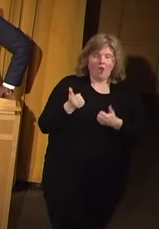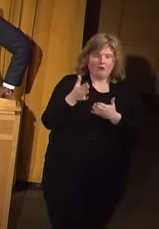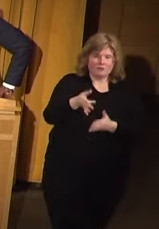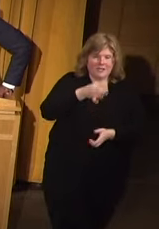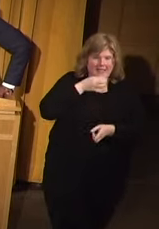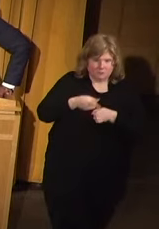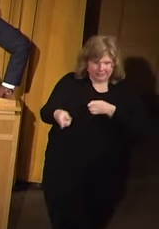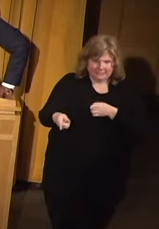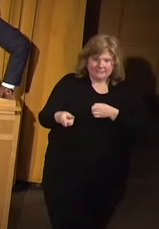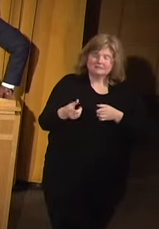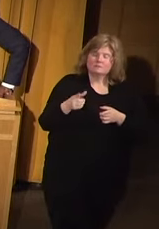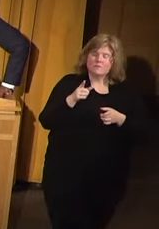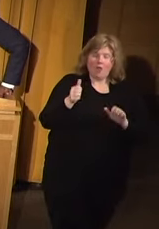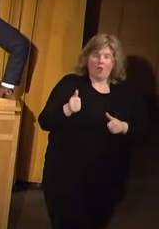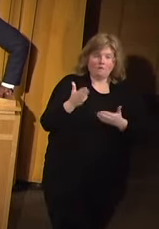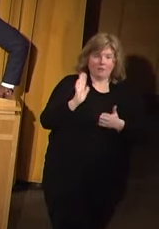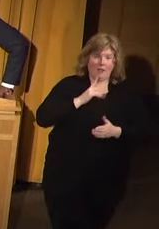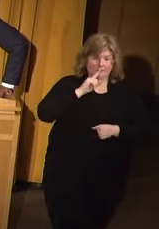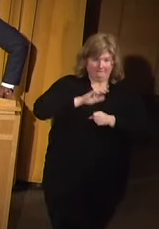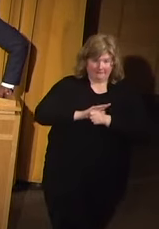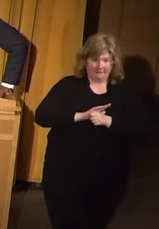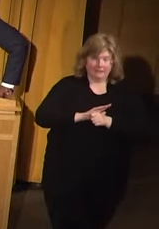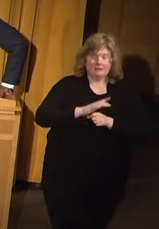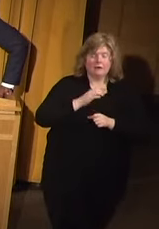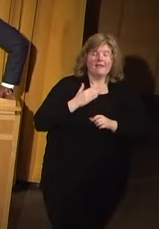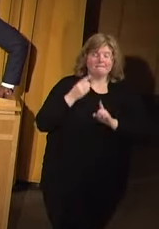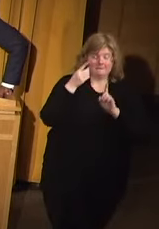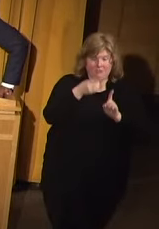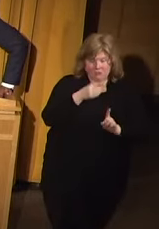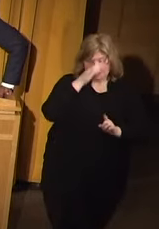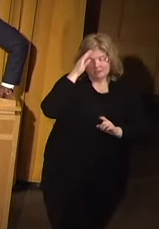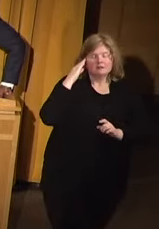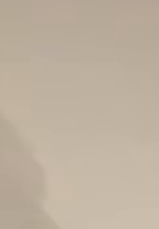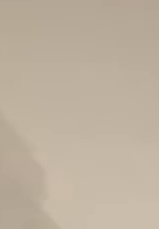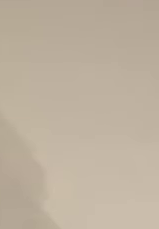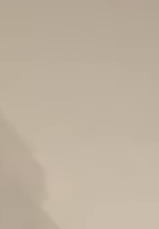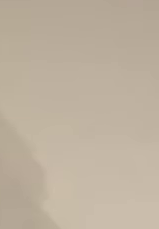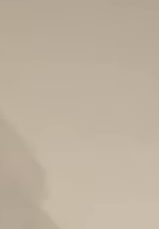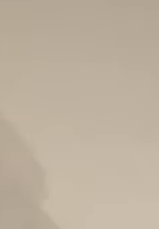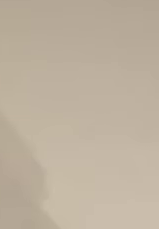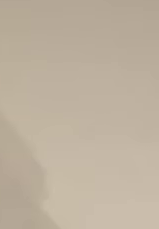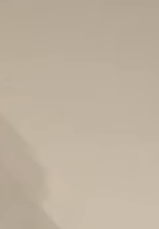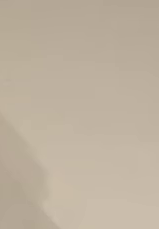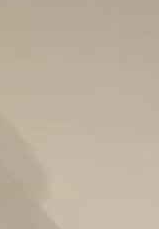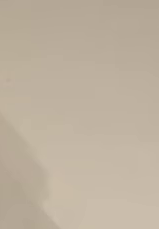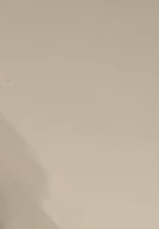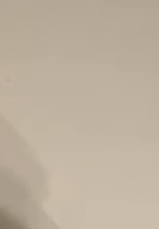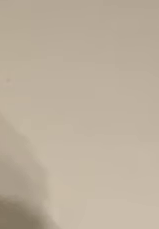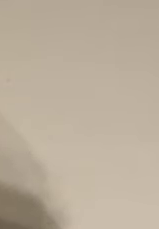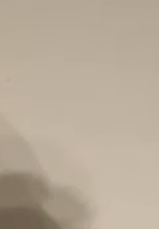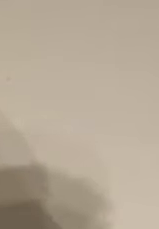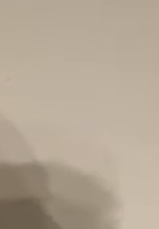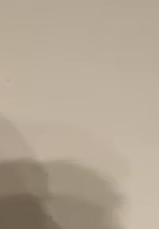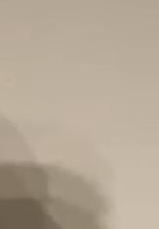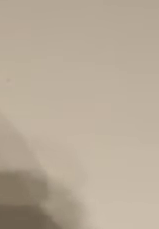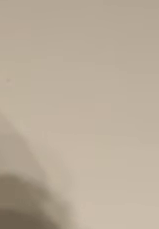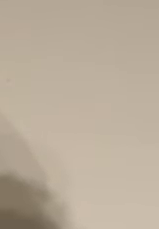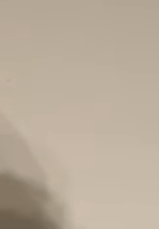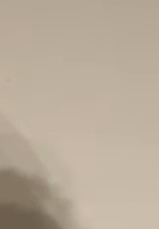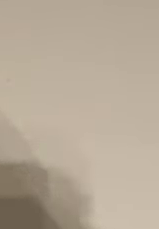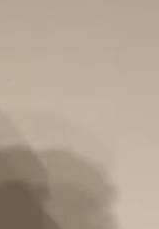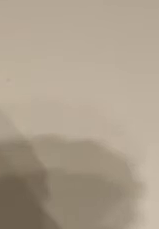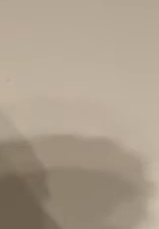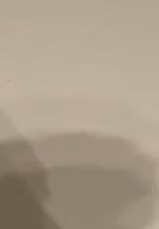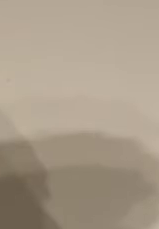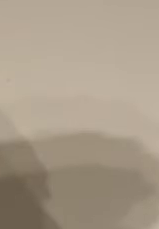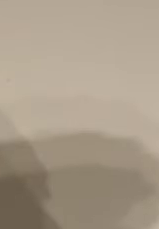commitment. We have a mission. But this – the communities here, the role they play is to partner with us, to help us make it work better. And that's